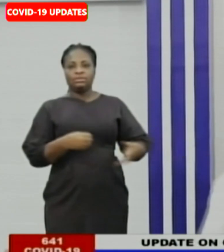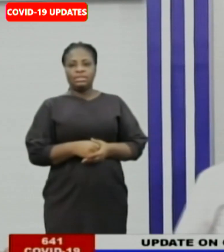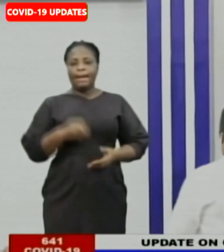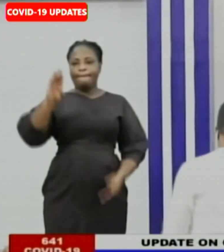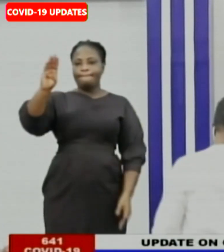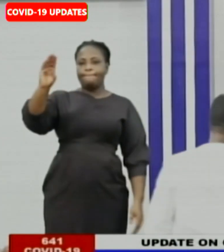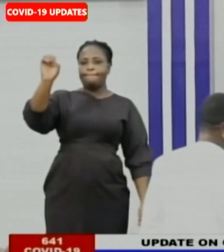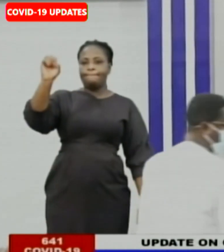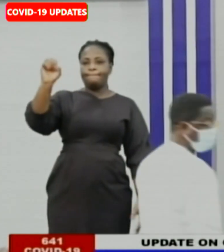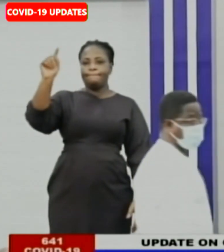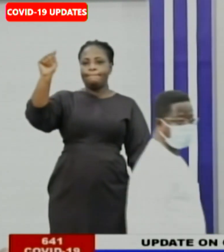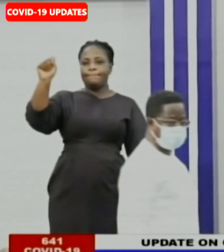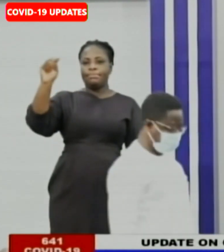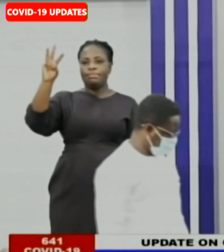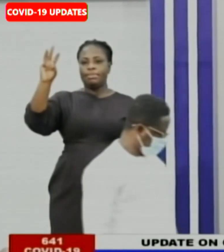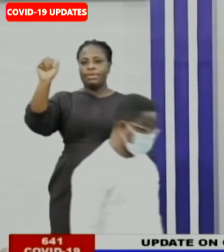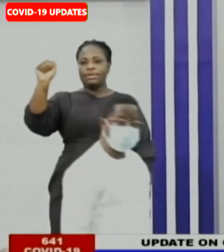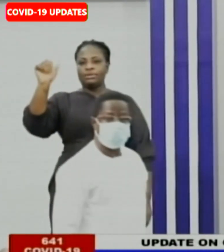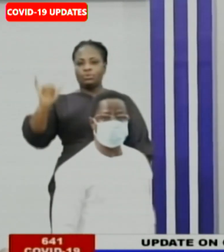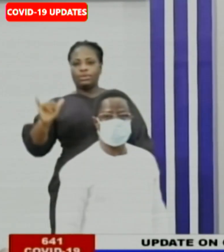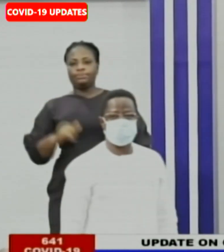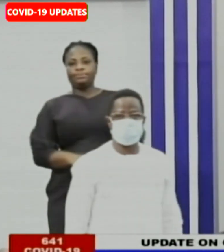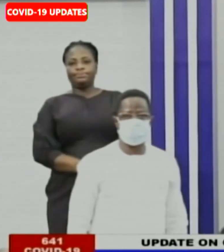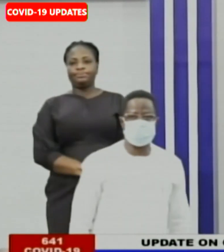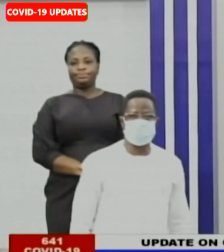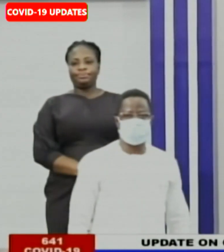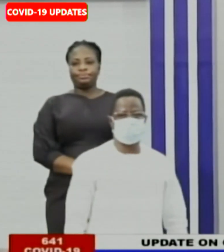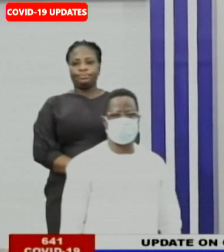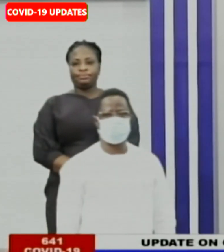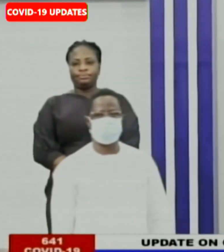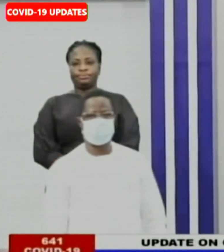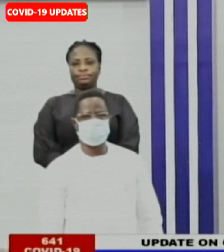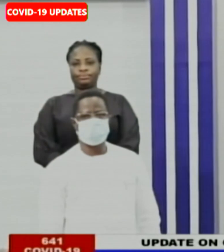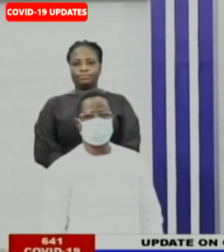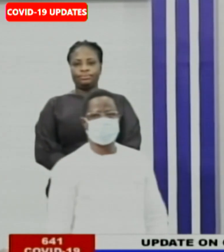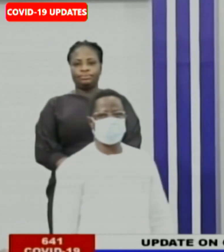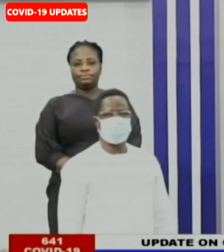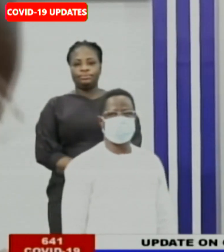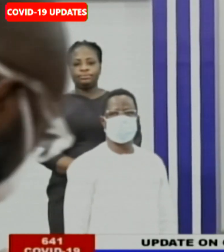also want to make available. I want to get that out of the way, and then we'll deal with stigmatization.